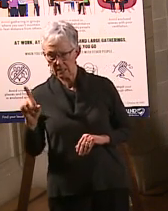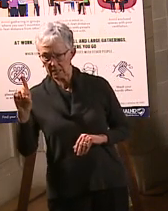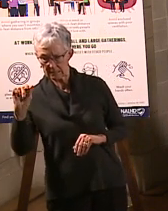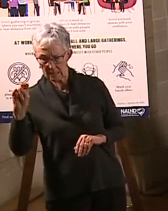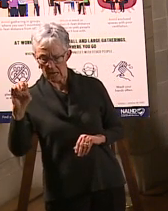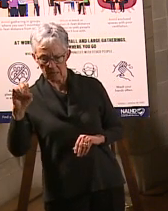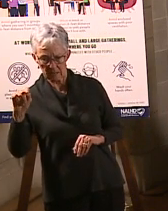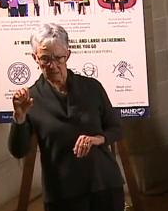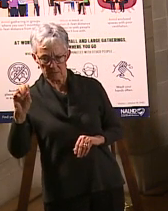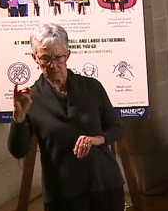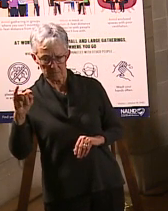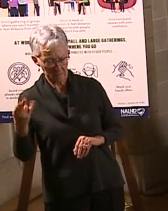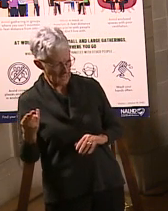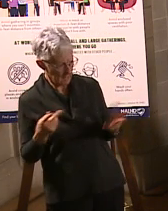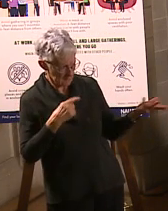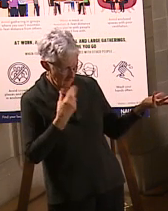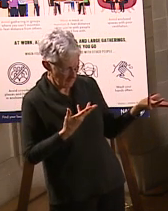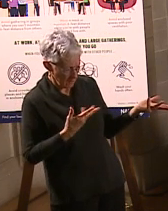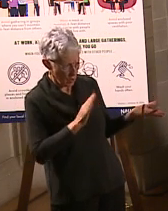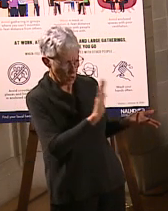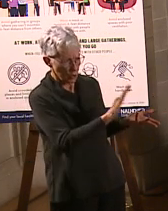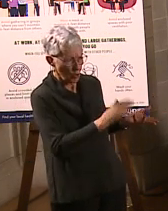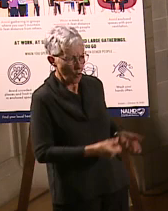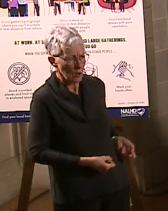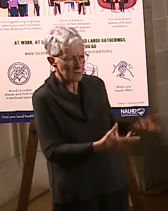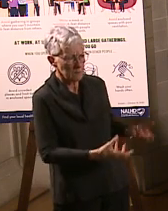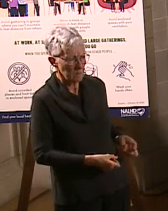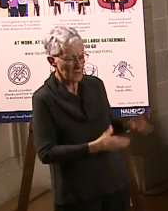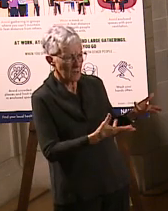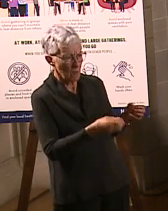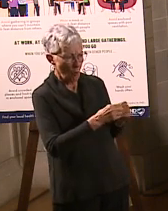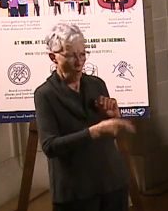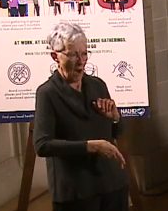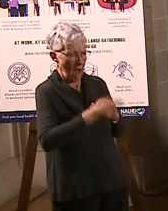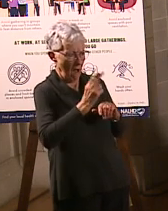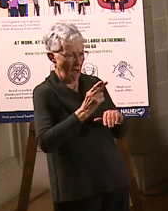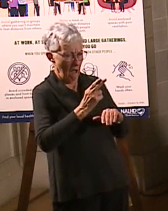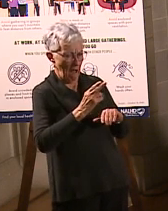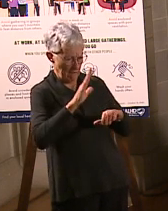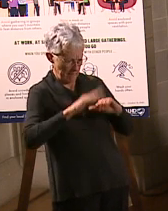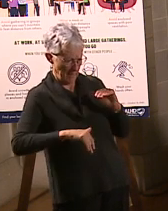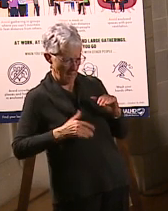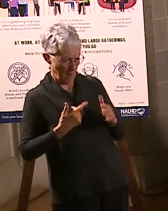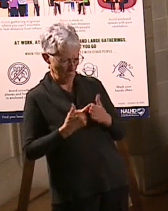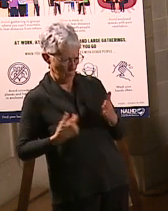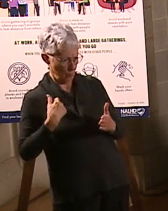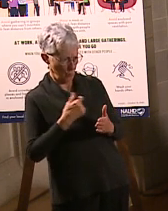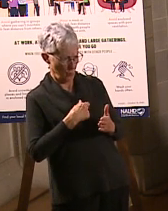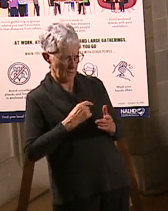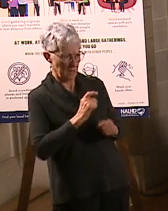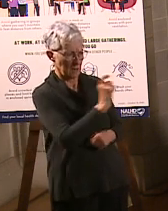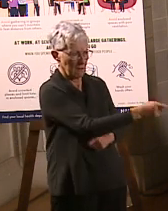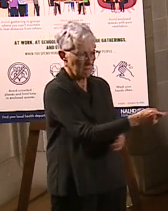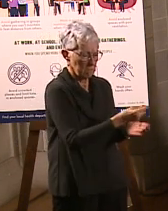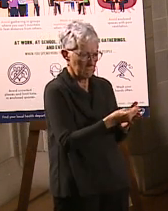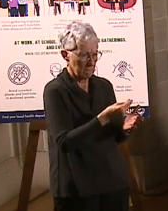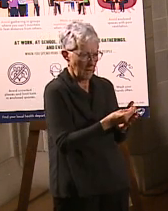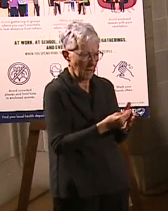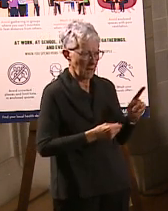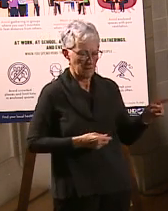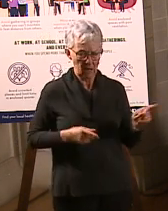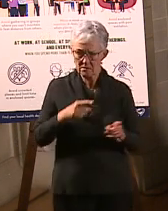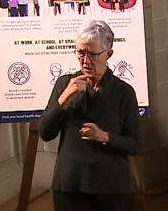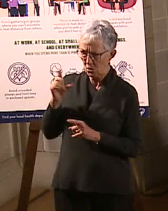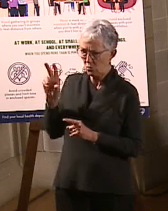they were running their expenses higher than what their appropriation or what the amount of money we were going to give them was, and they assured her, we're going to get it